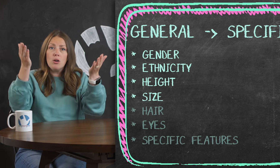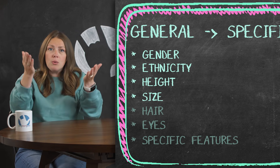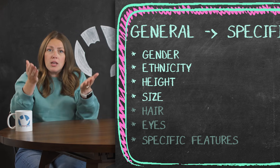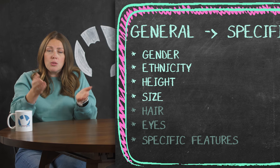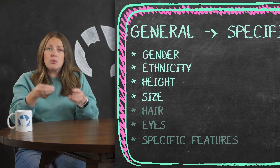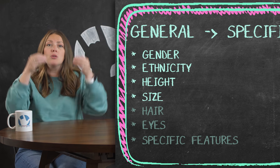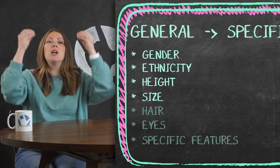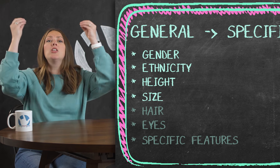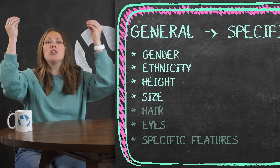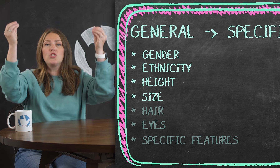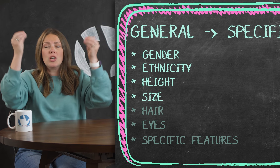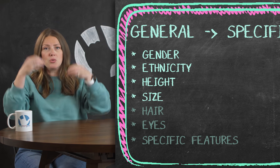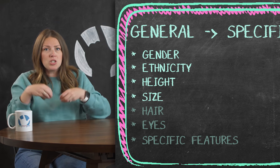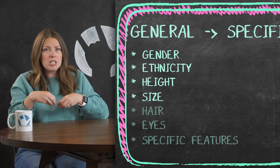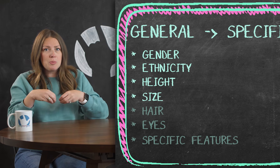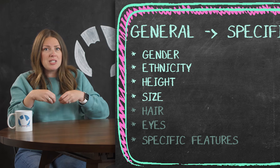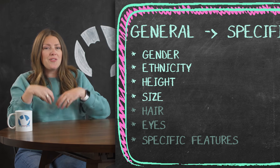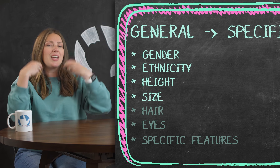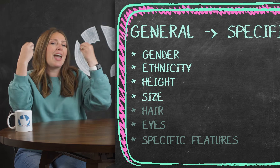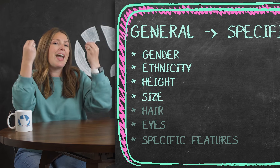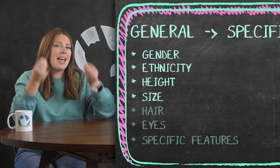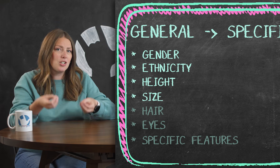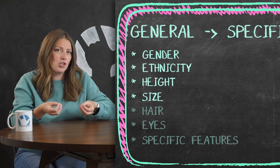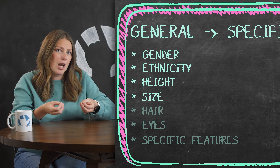going through this general to specific and describing.